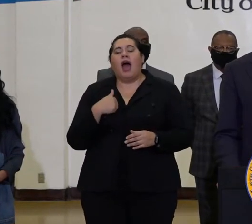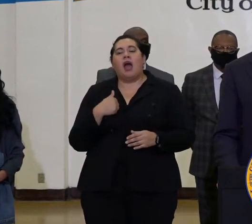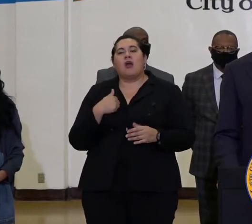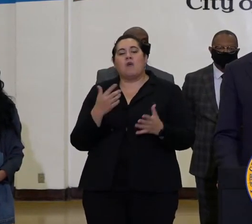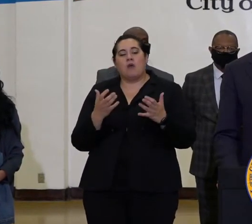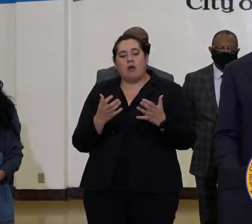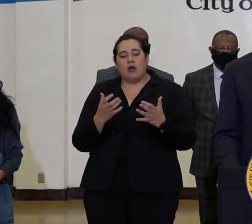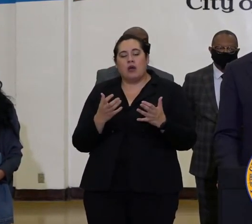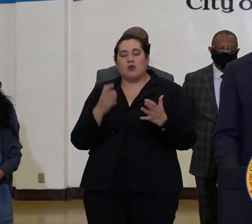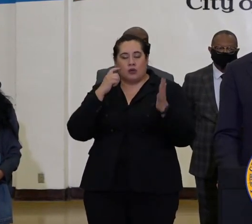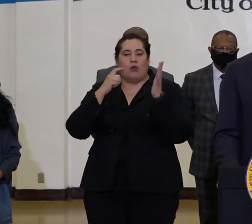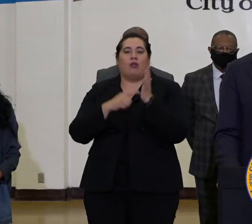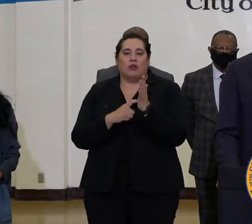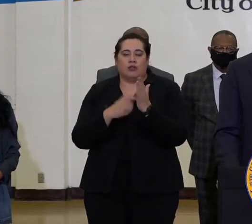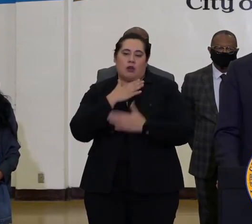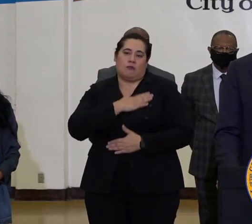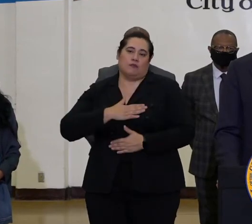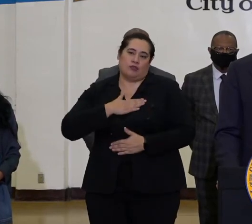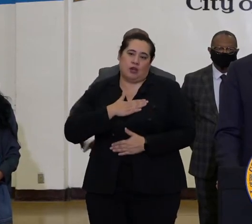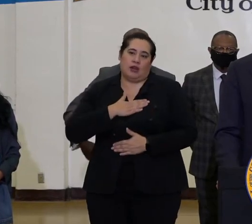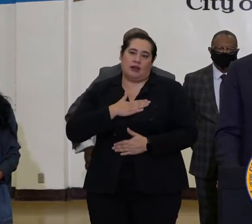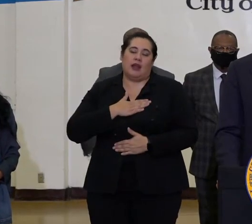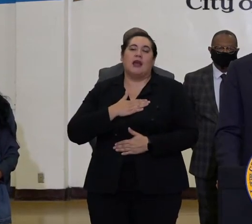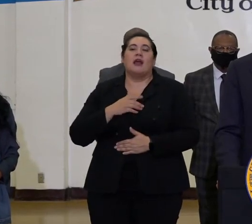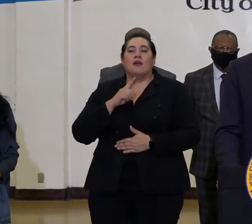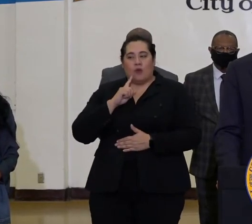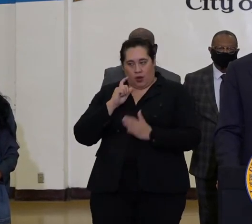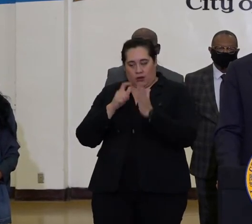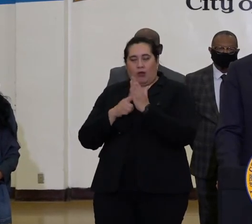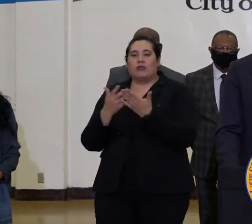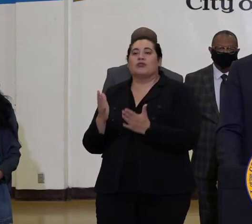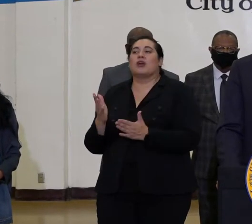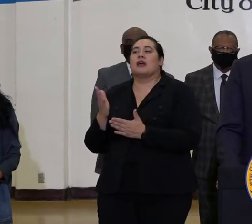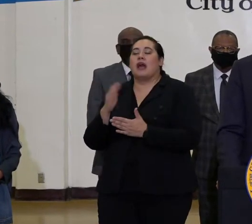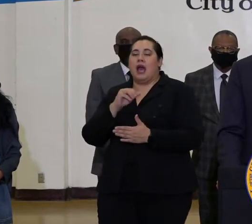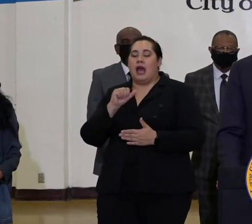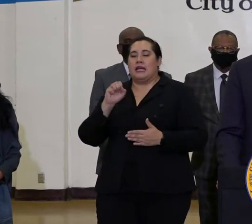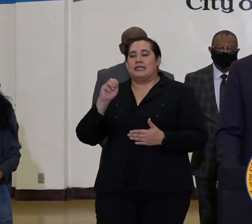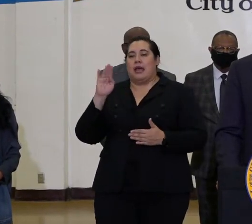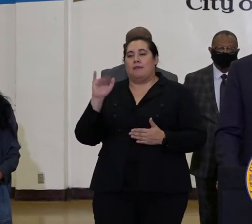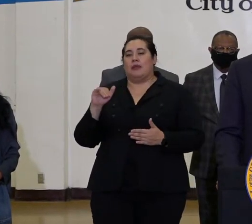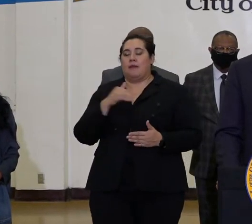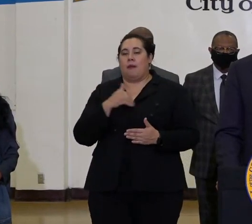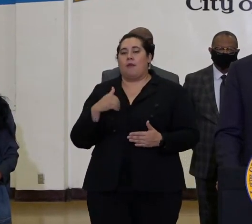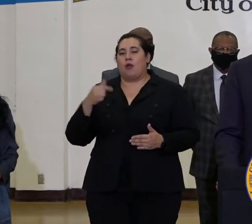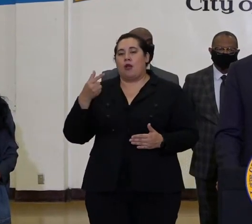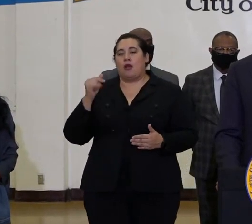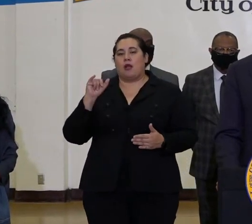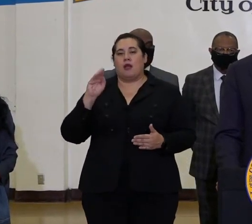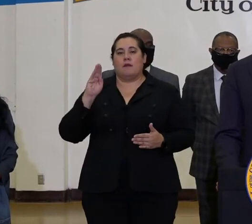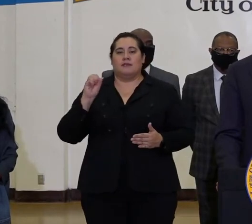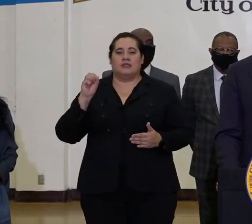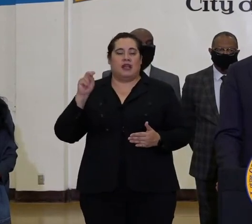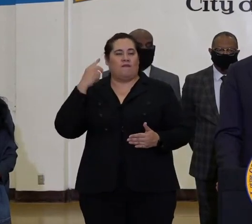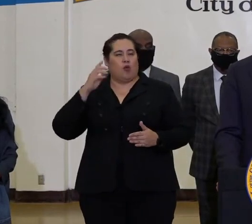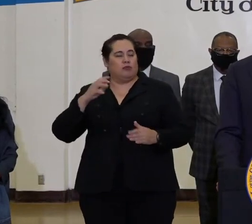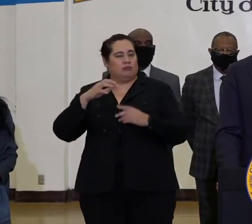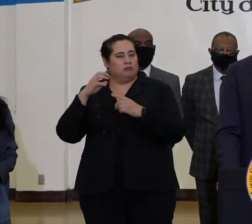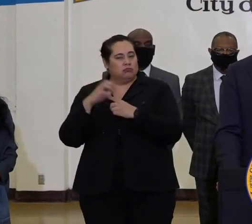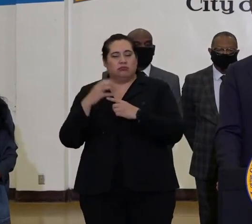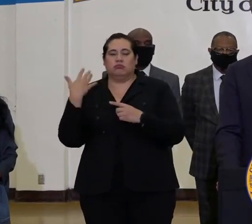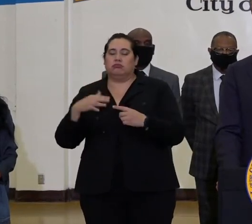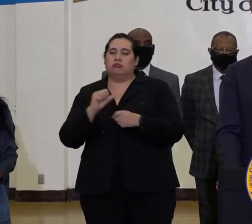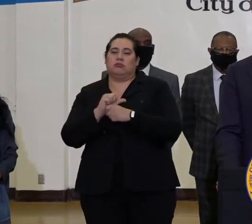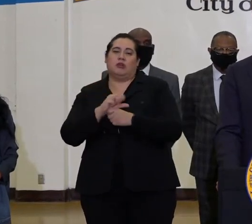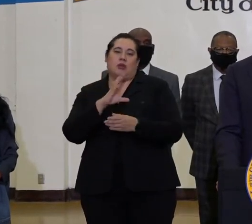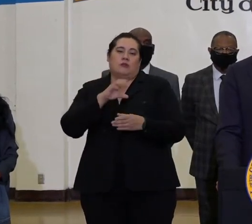to acknowledge, and I appreciate they were acknowledged, Assemblymember Gibson for his outstanding work and